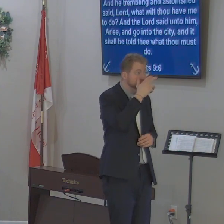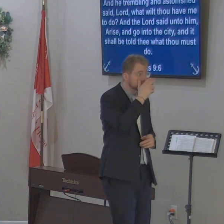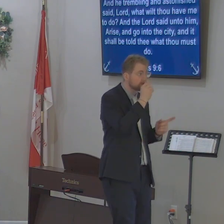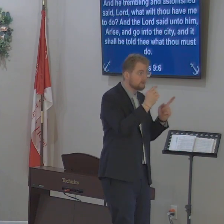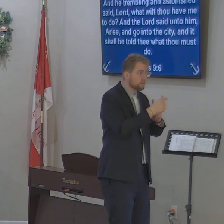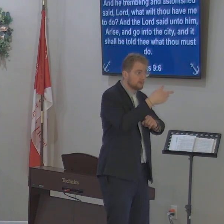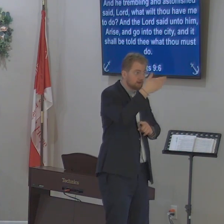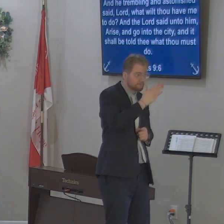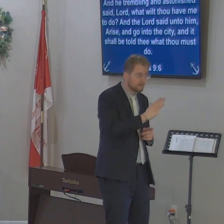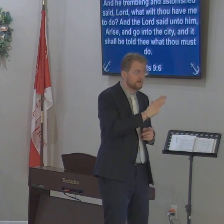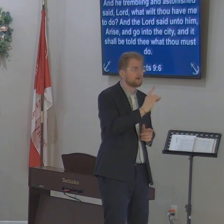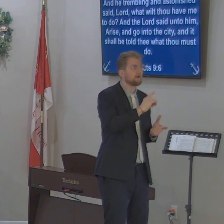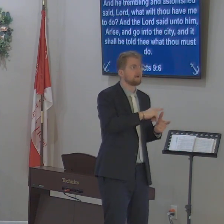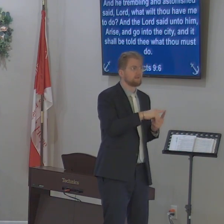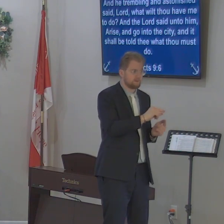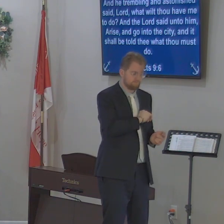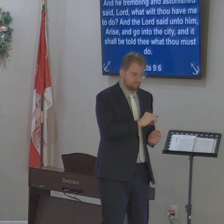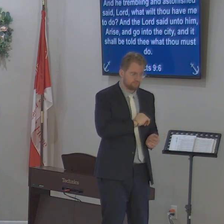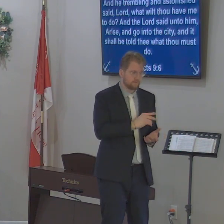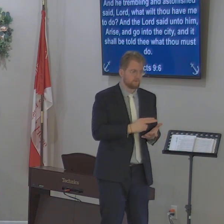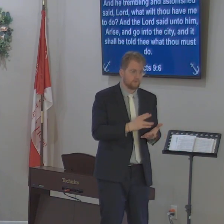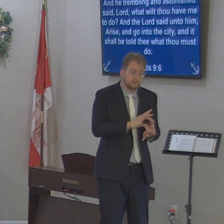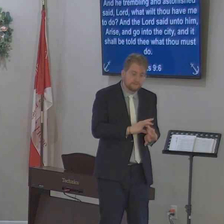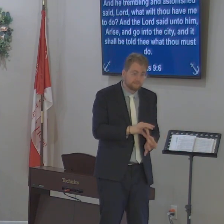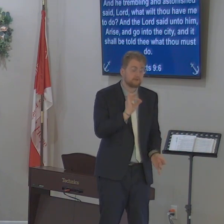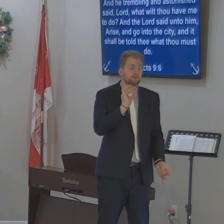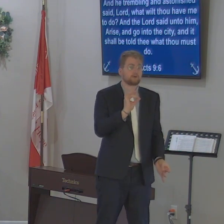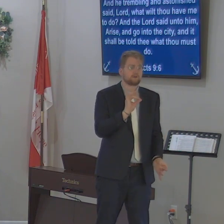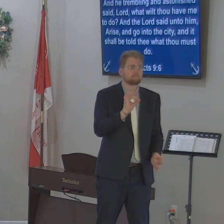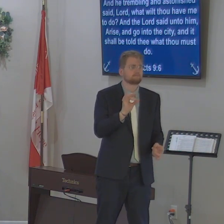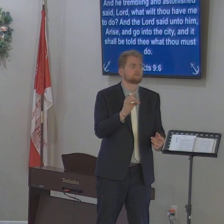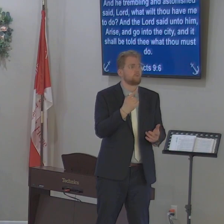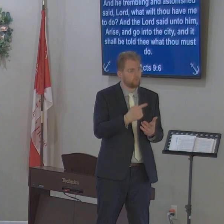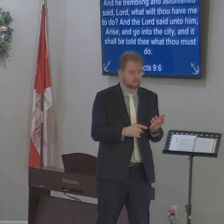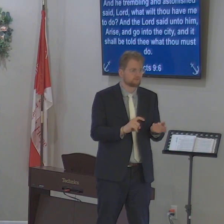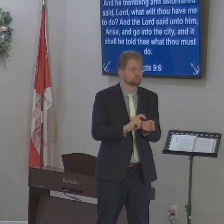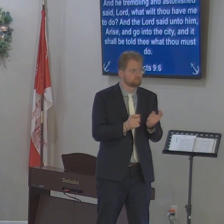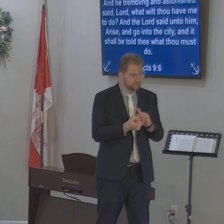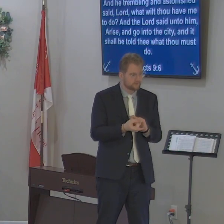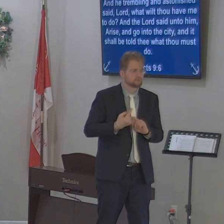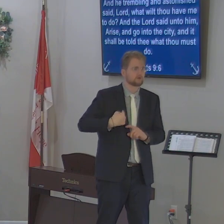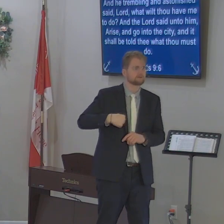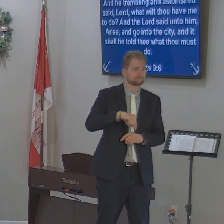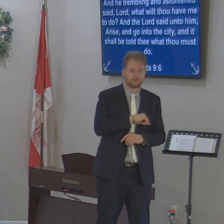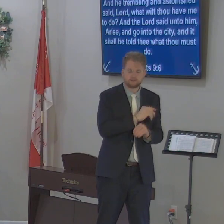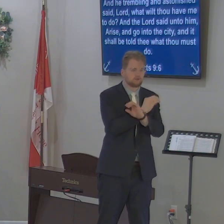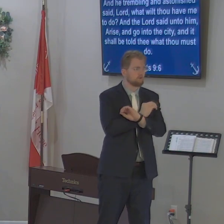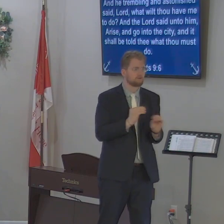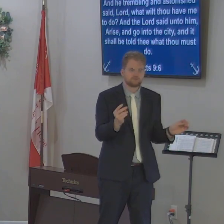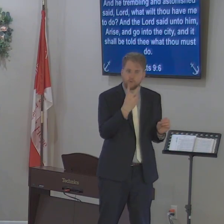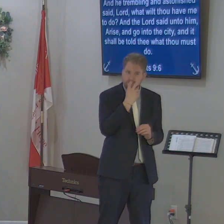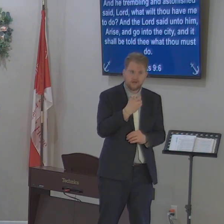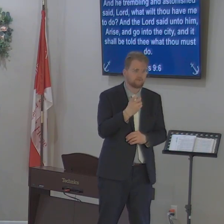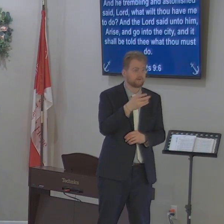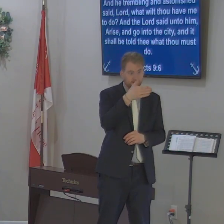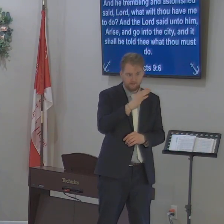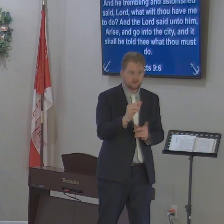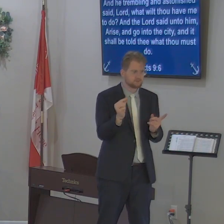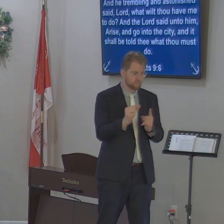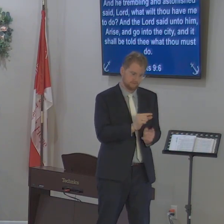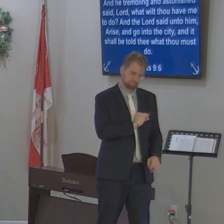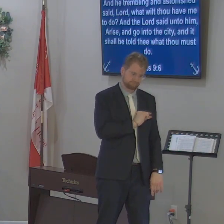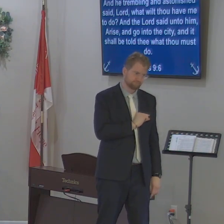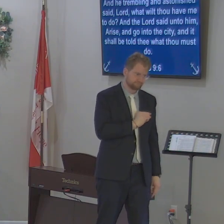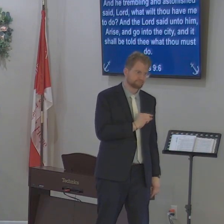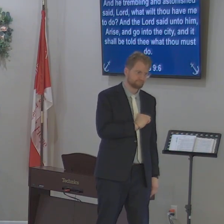Holy Ghost to Paul as well as to us. There's no doubt God's Word was ears. The life